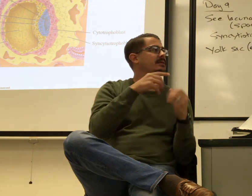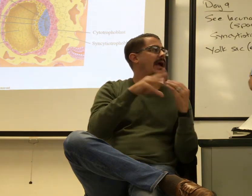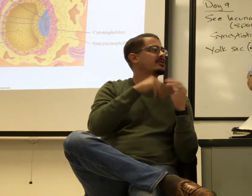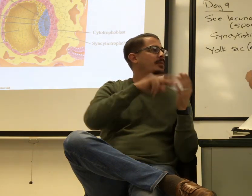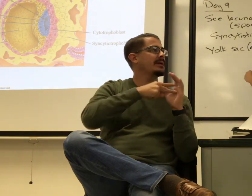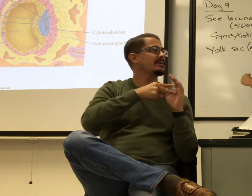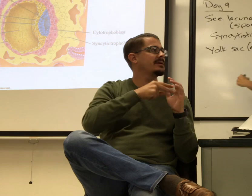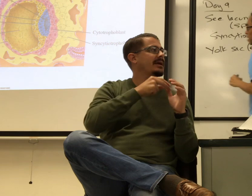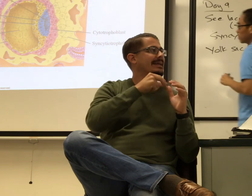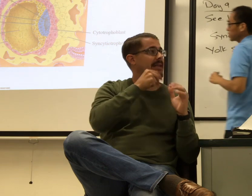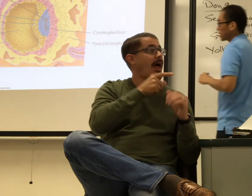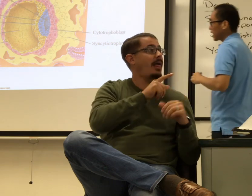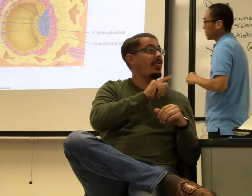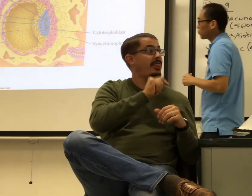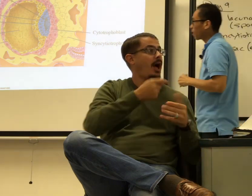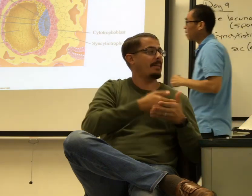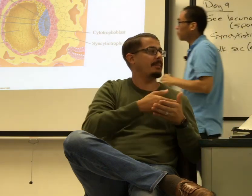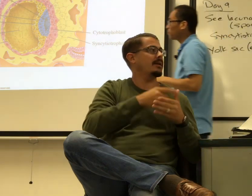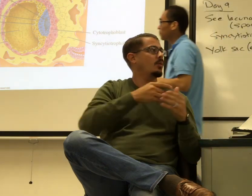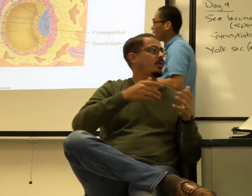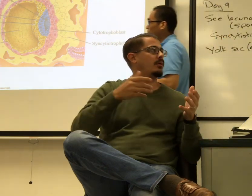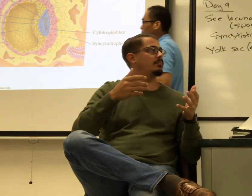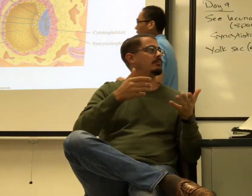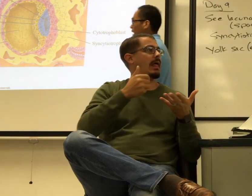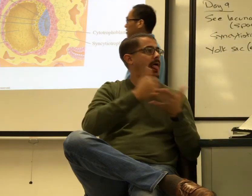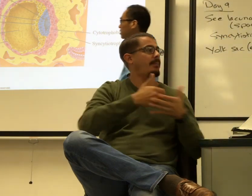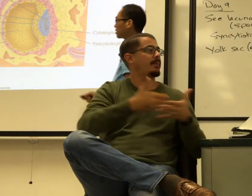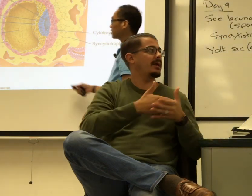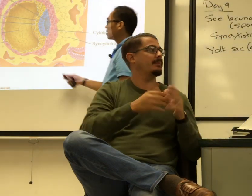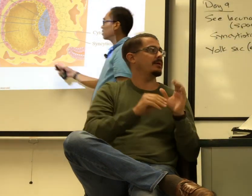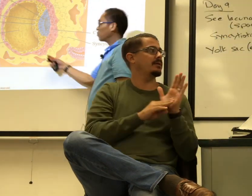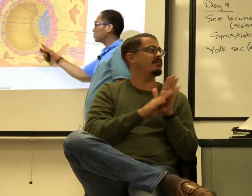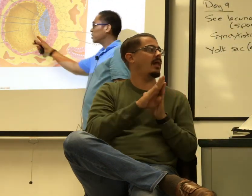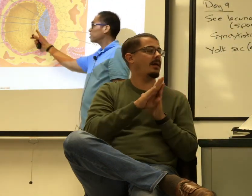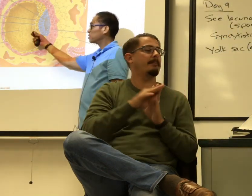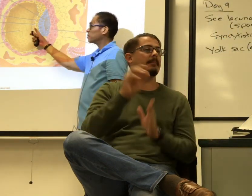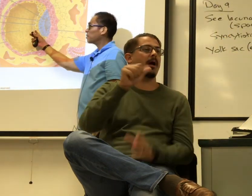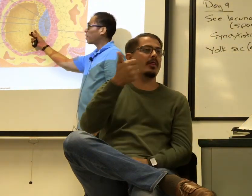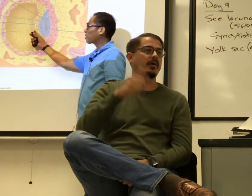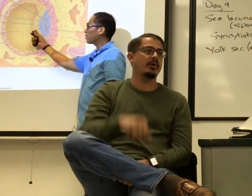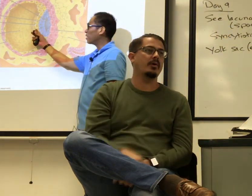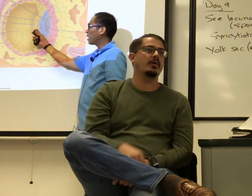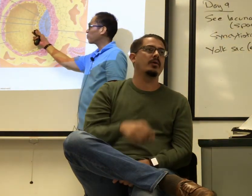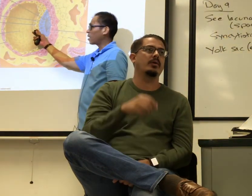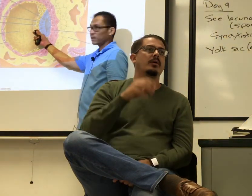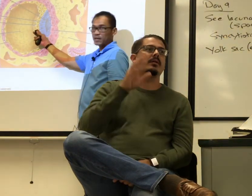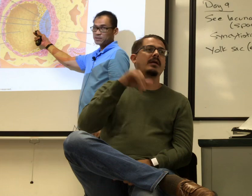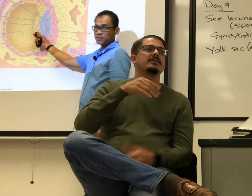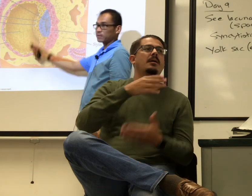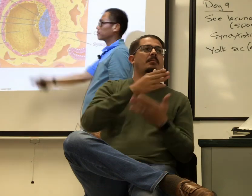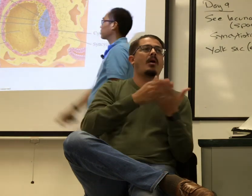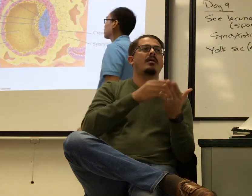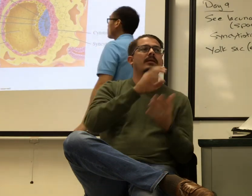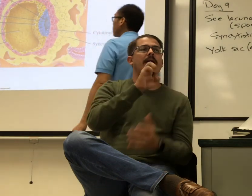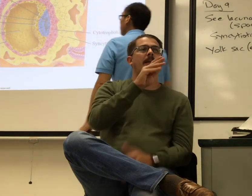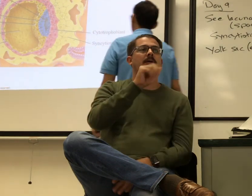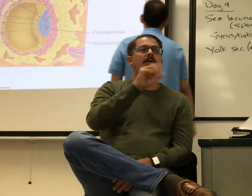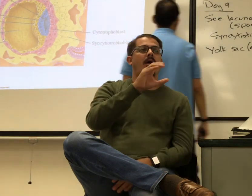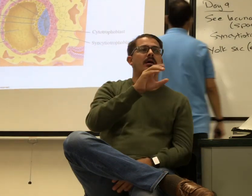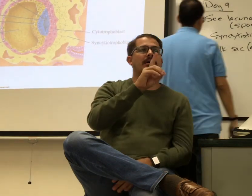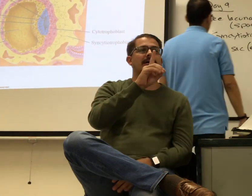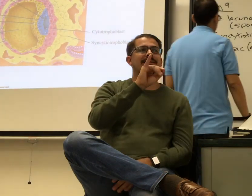But it develops from cells that came from hypoblast, which is part of the embryonic disc.